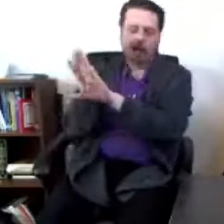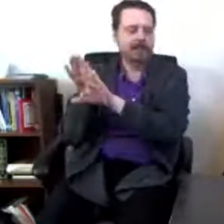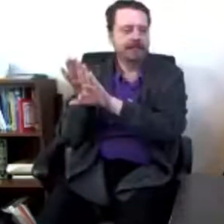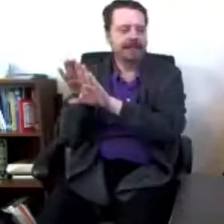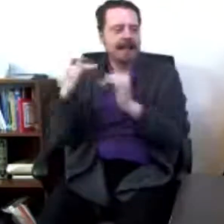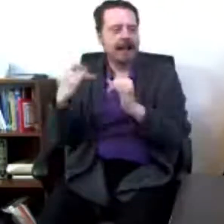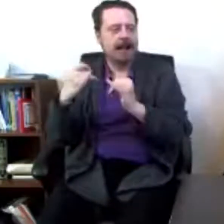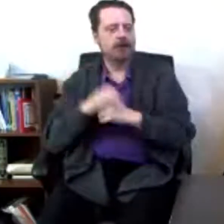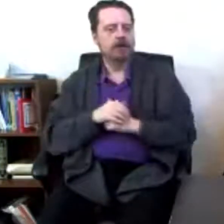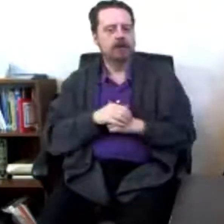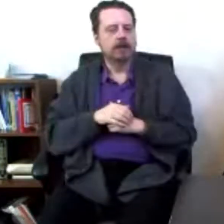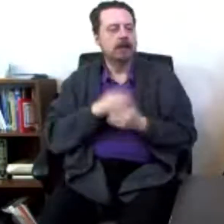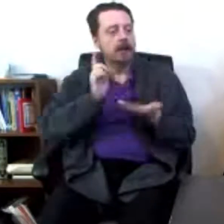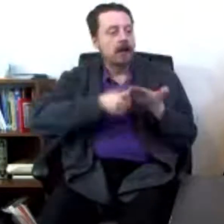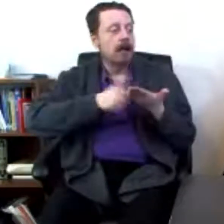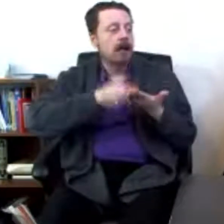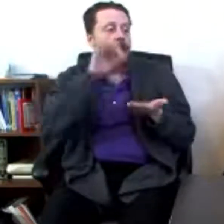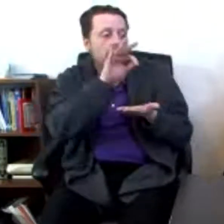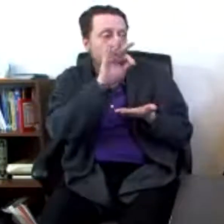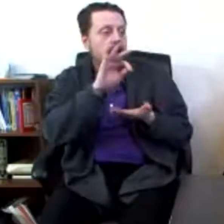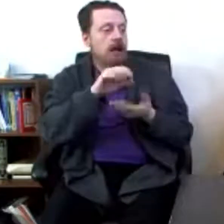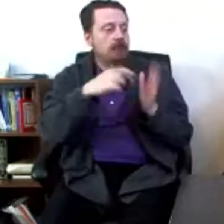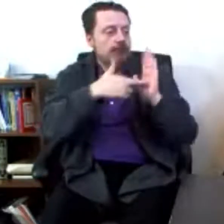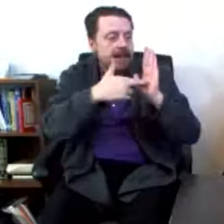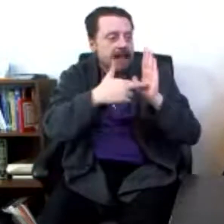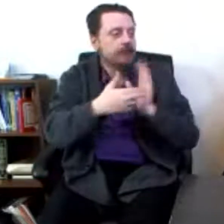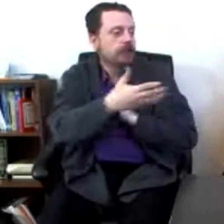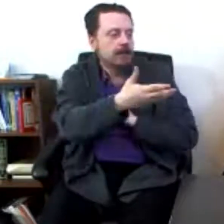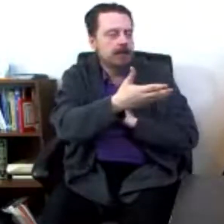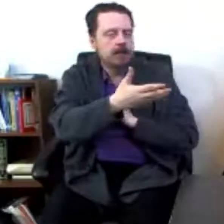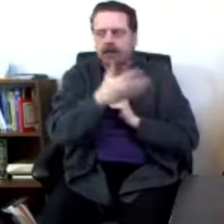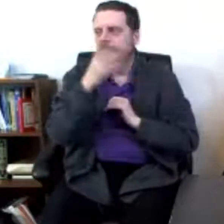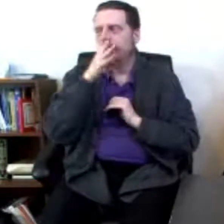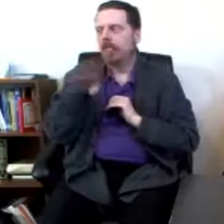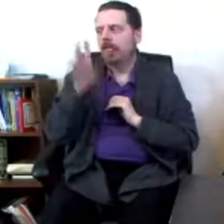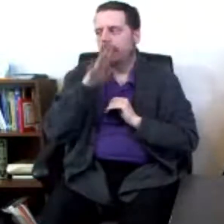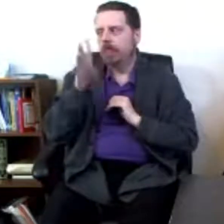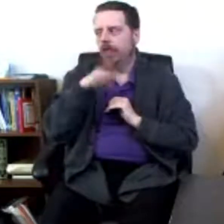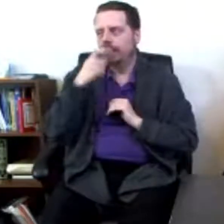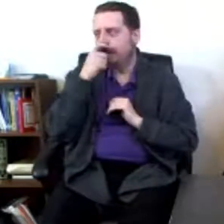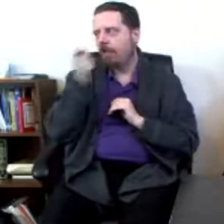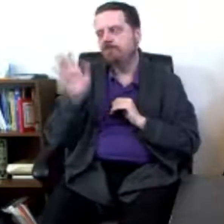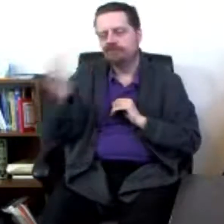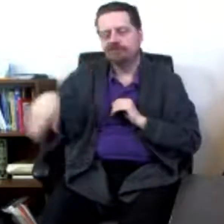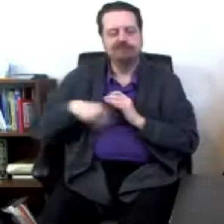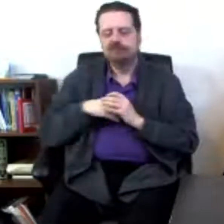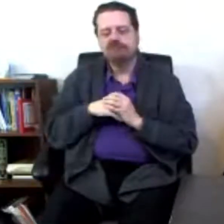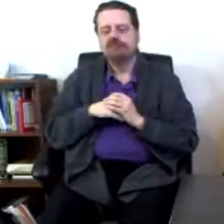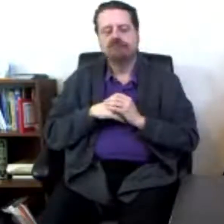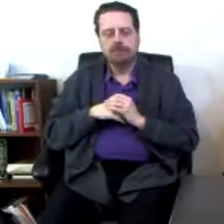they talk to them about the revelation. They are not interested.